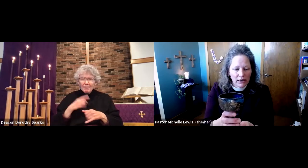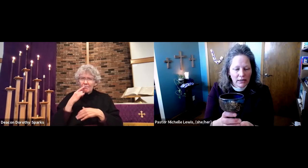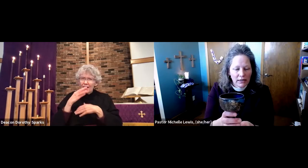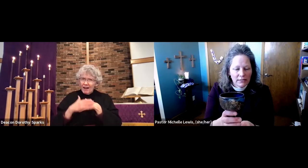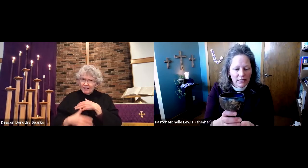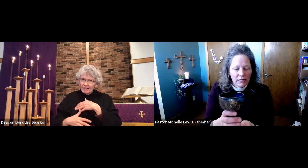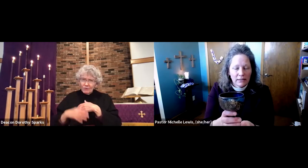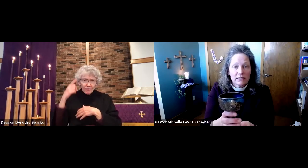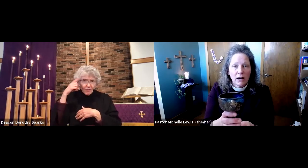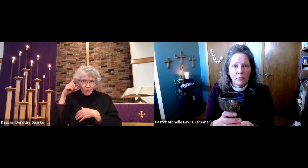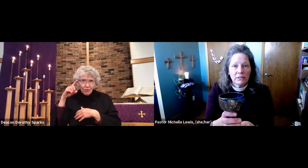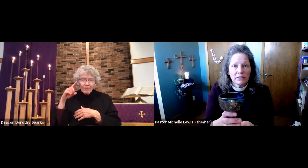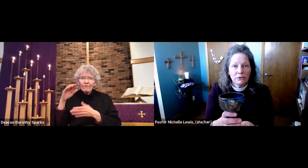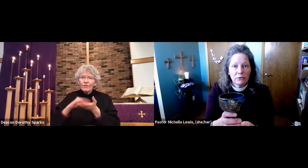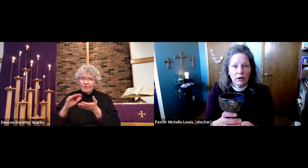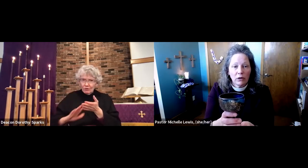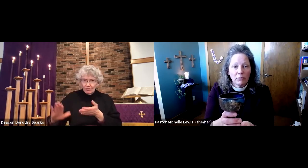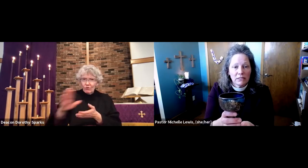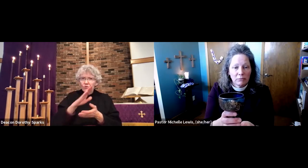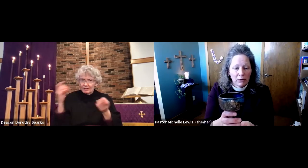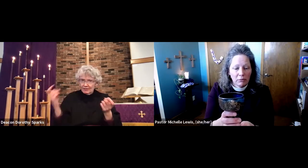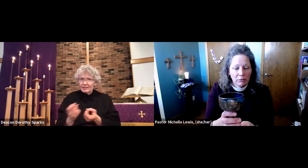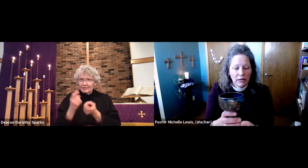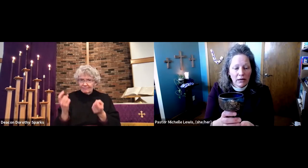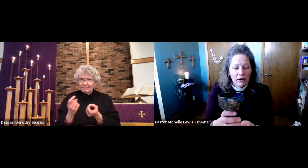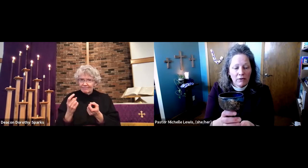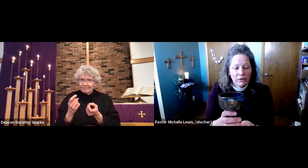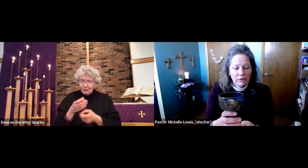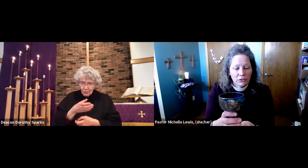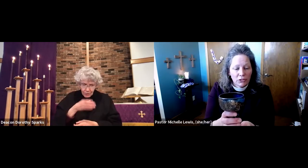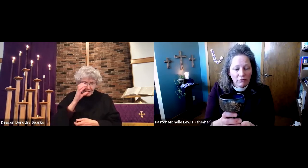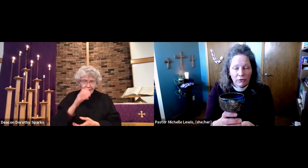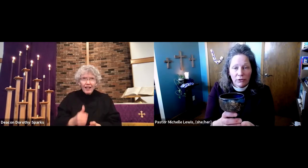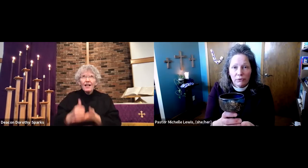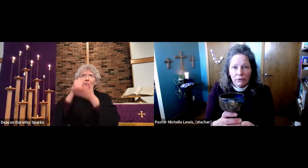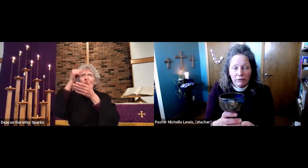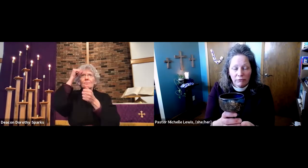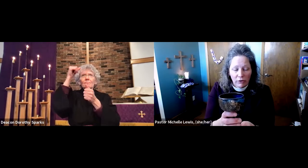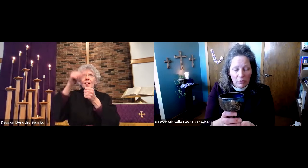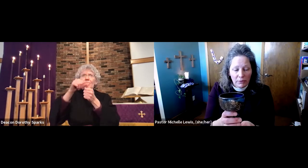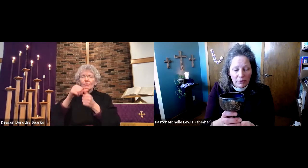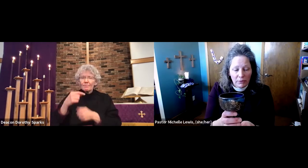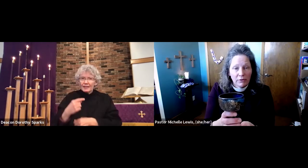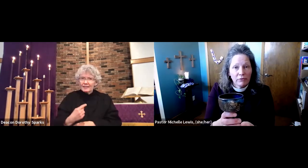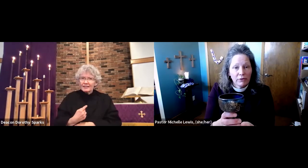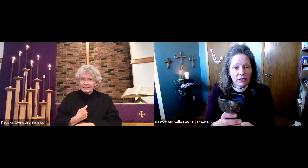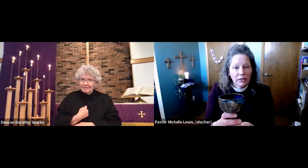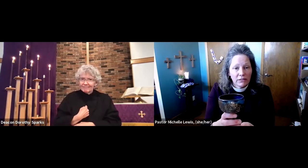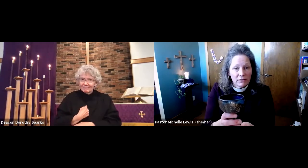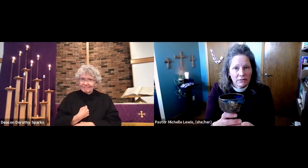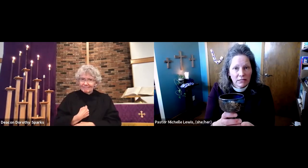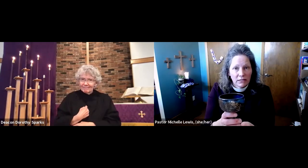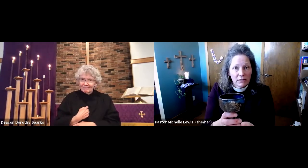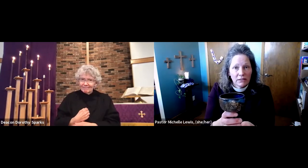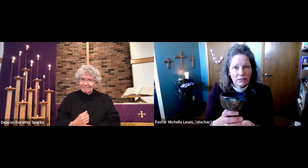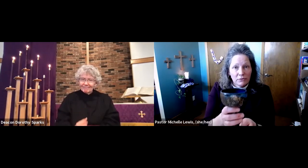drink, saying, "This cup is the new agreement in my blood, for the shed for you and for all people, for the